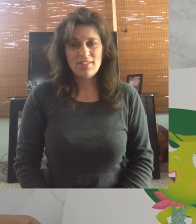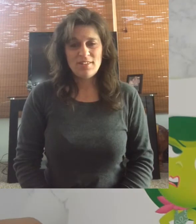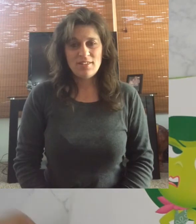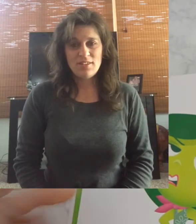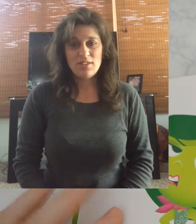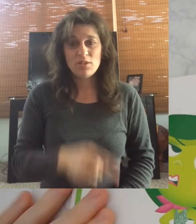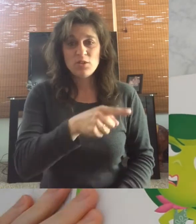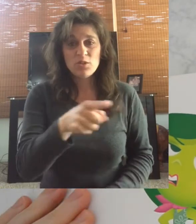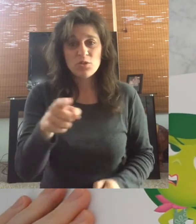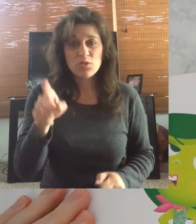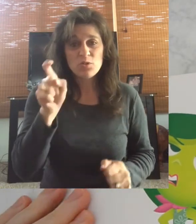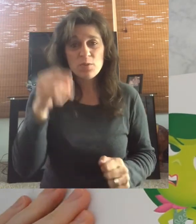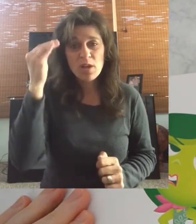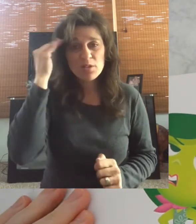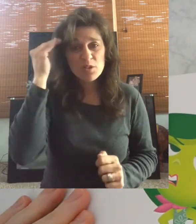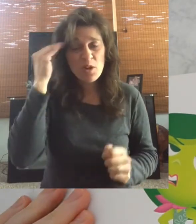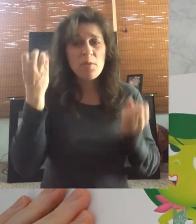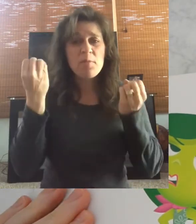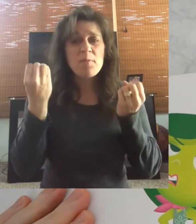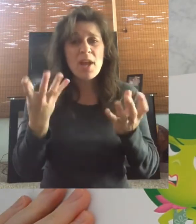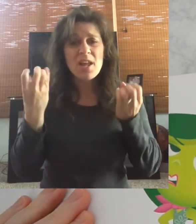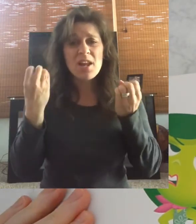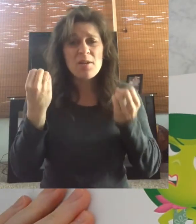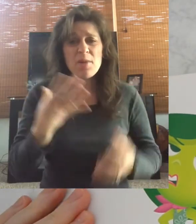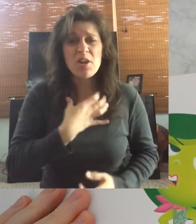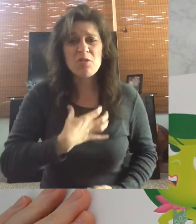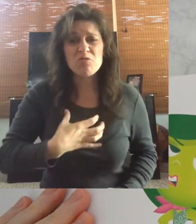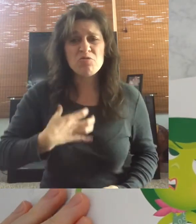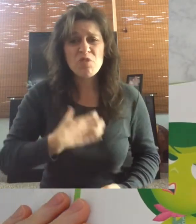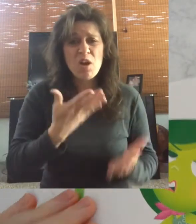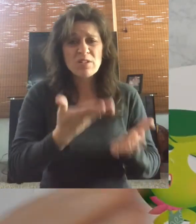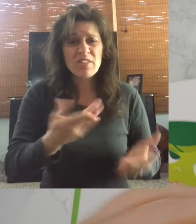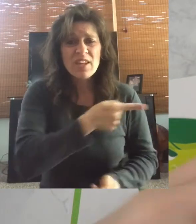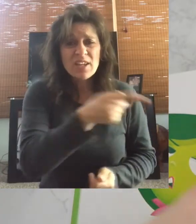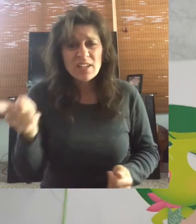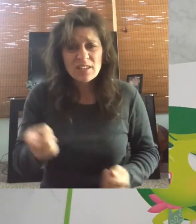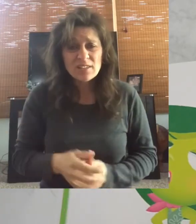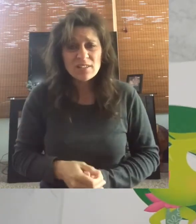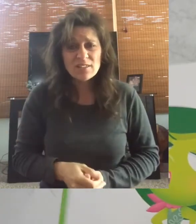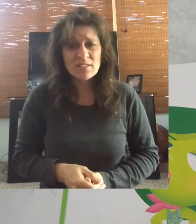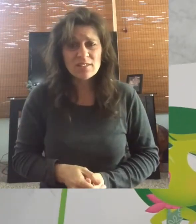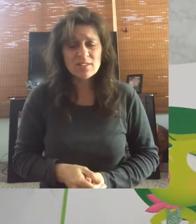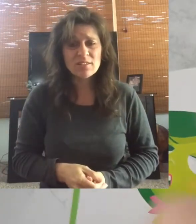You should know there are lots of gross things out there.